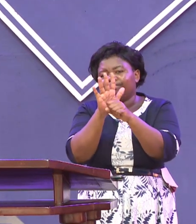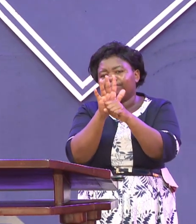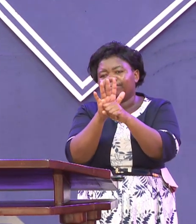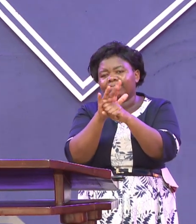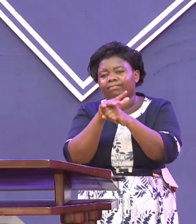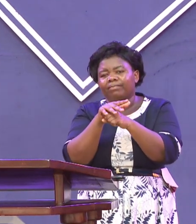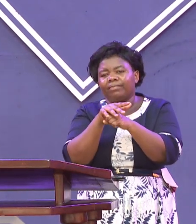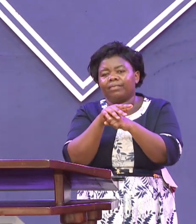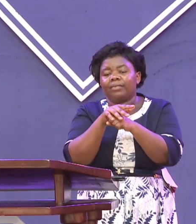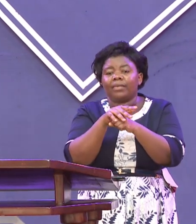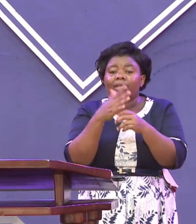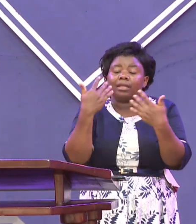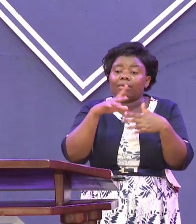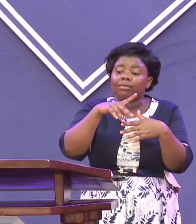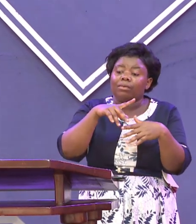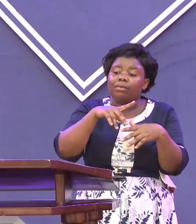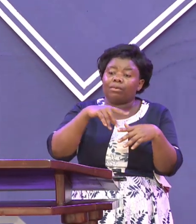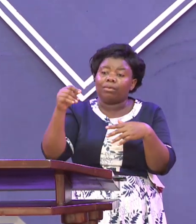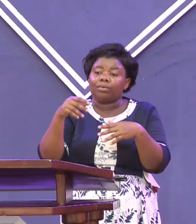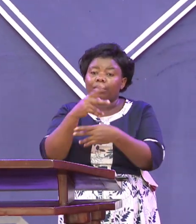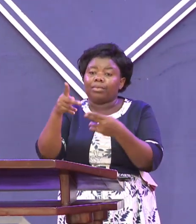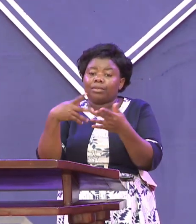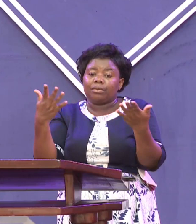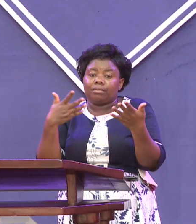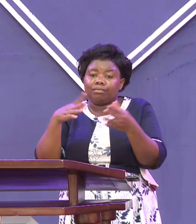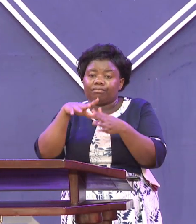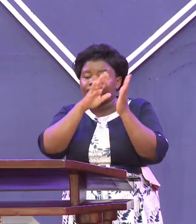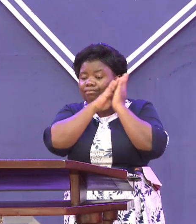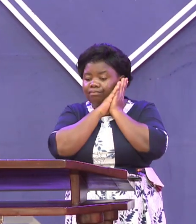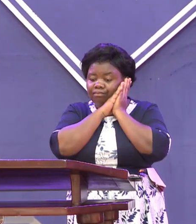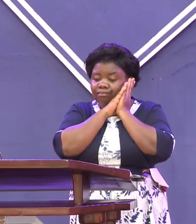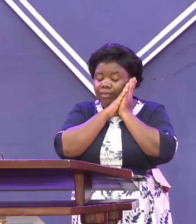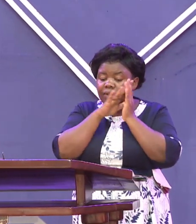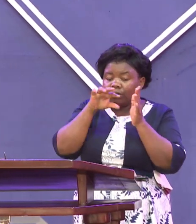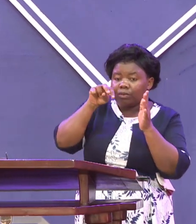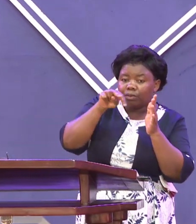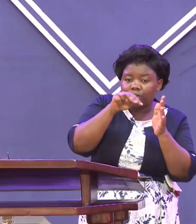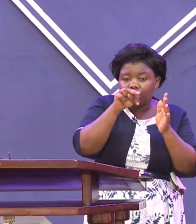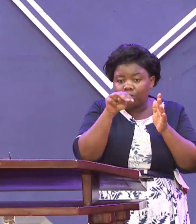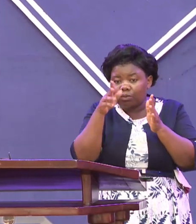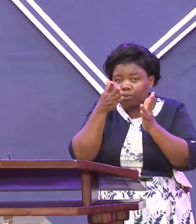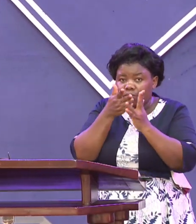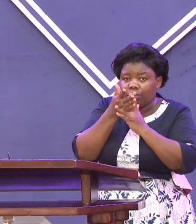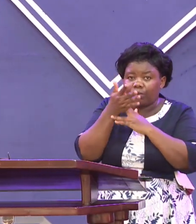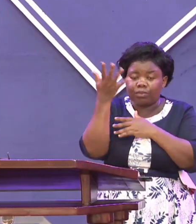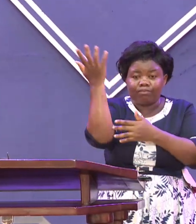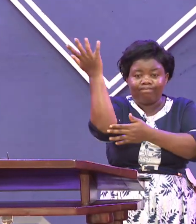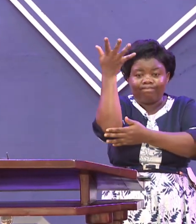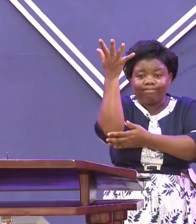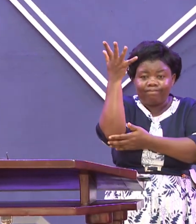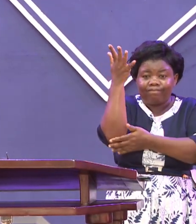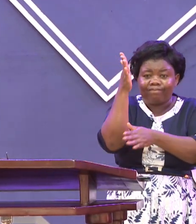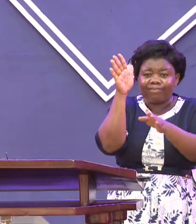dark. Bantwa ala jengendo kusula. They took me where I had to sleep. Tugenda tuita mumwani. We were going